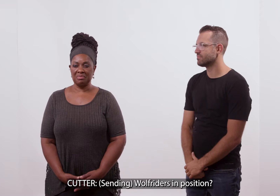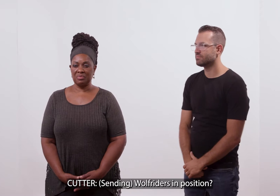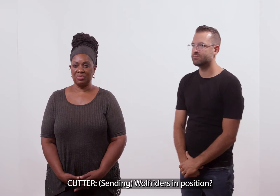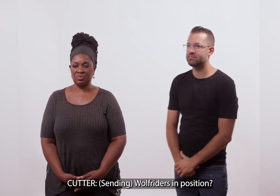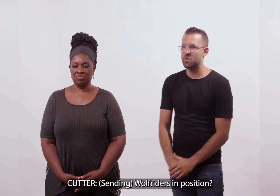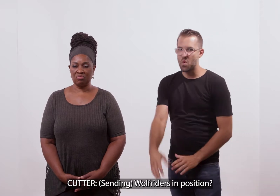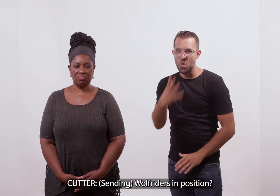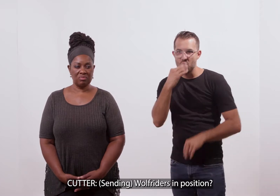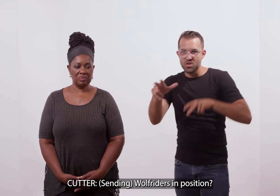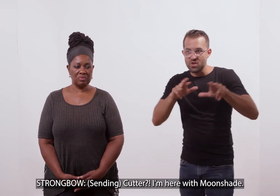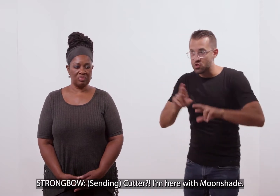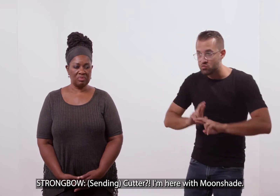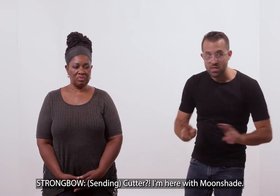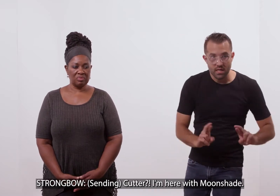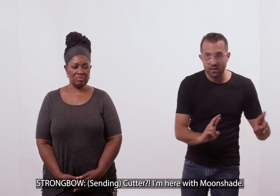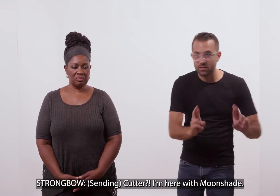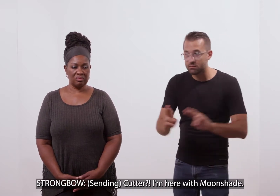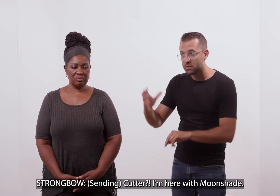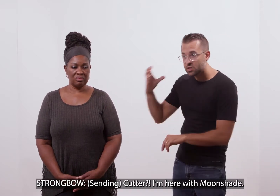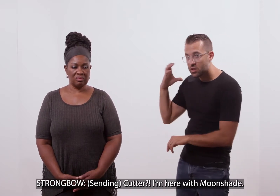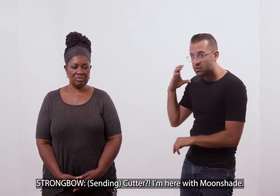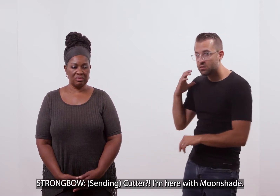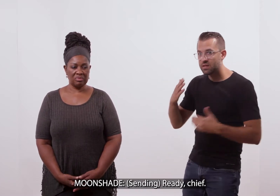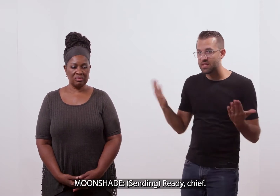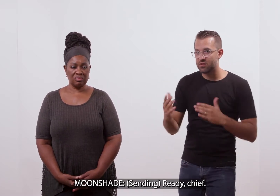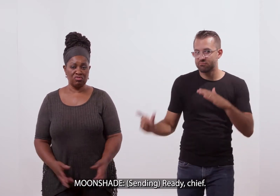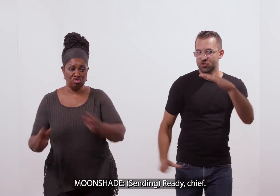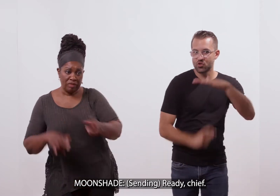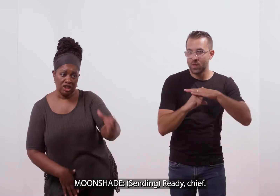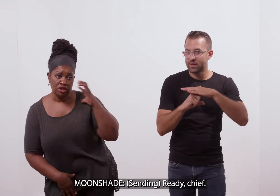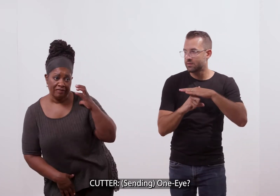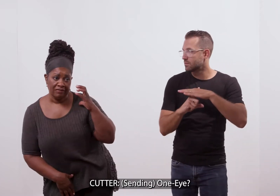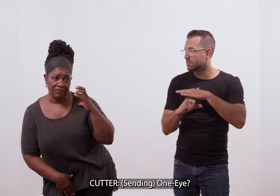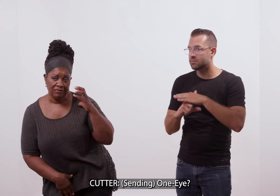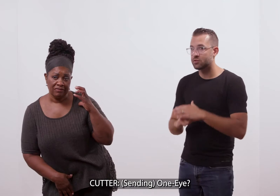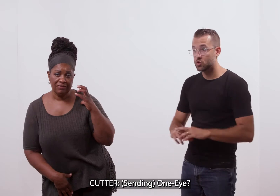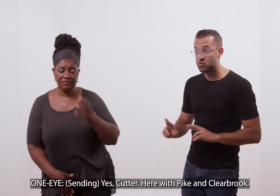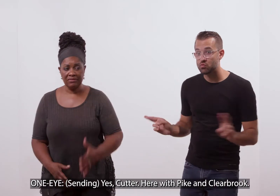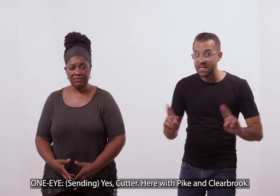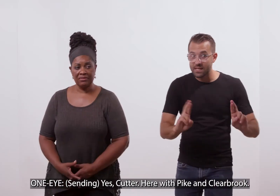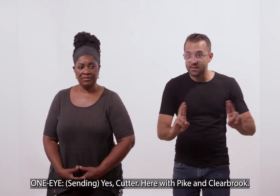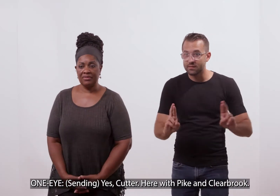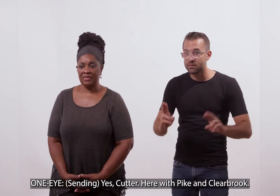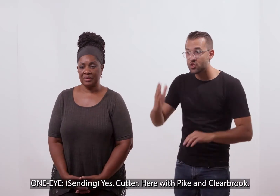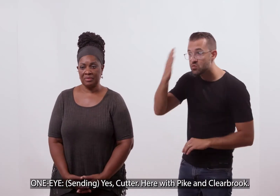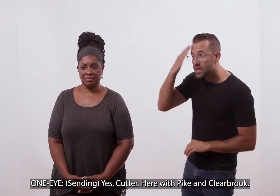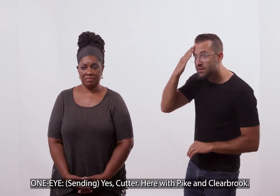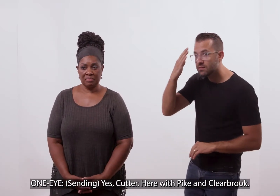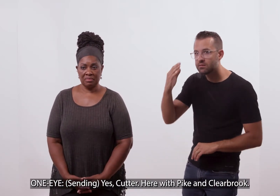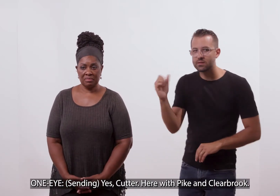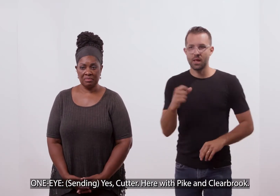Wolfriders, in position? Cutter, I'm here with Moonshade. Ready, Chief. One eye? Yes, Cutter. Here with Pike and